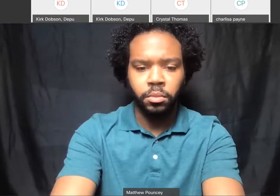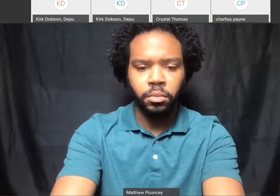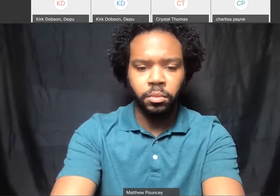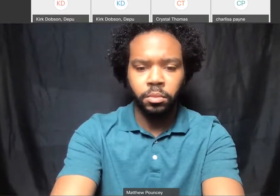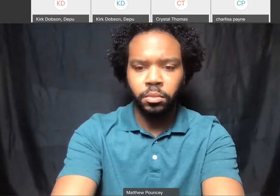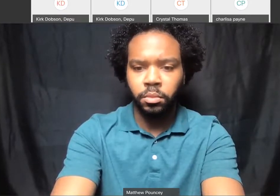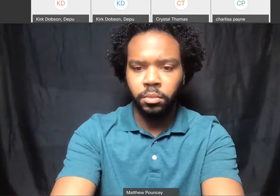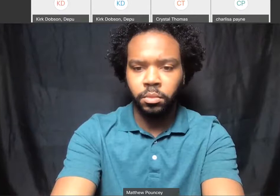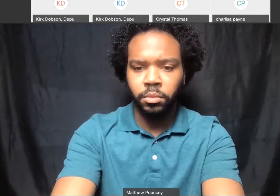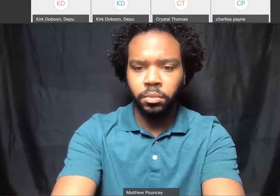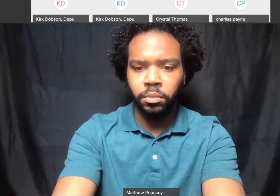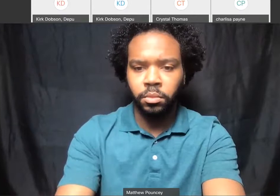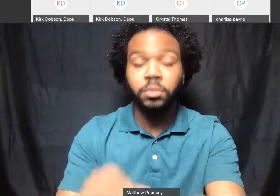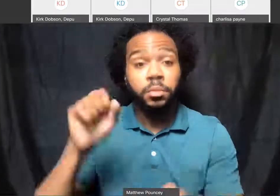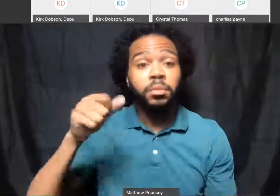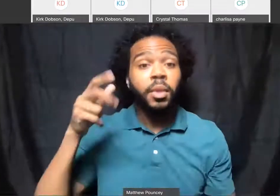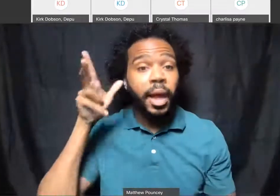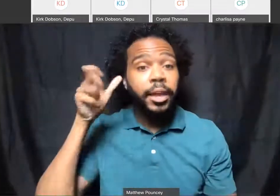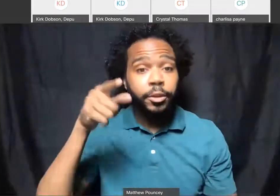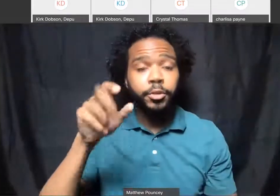Hey Matthew, can you hear me? This is Kirk Upson.